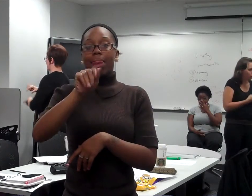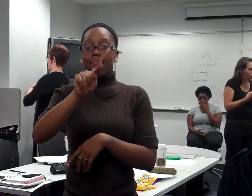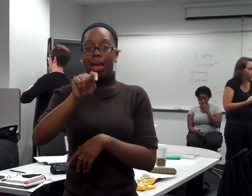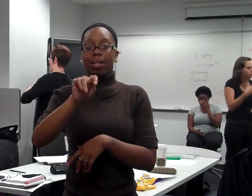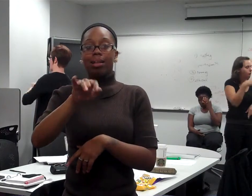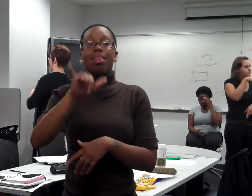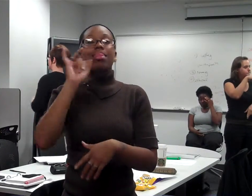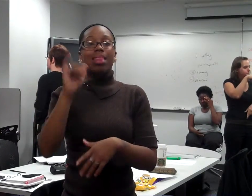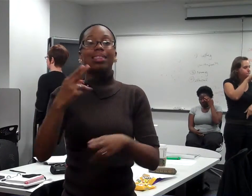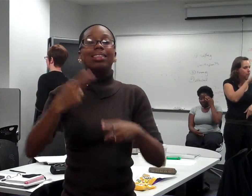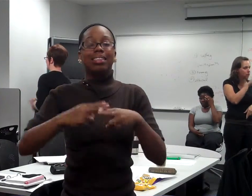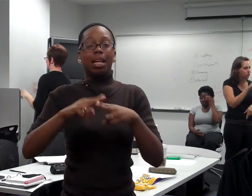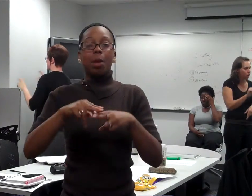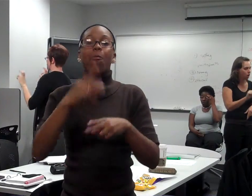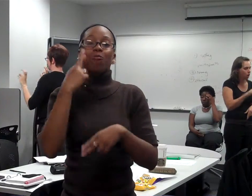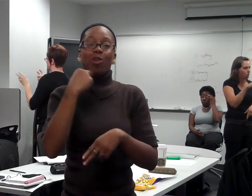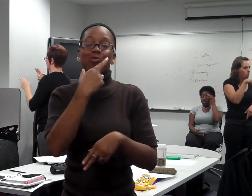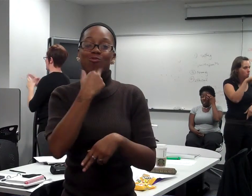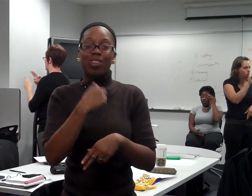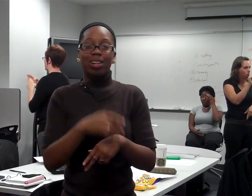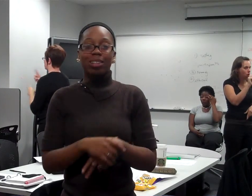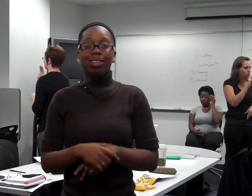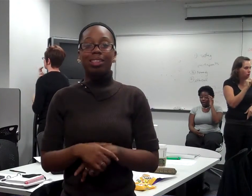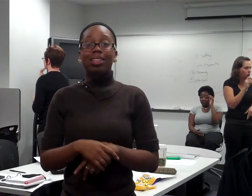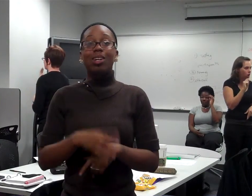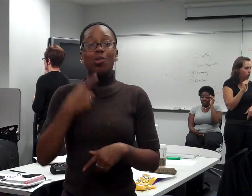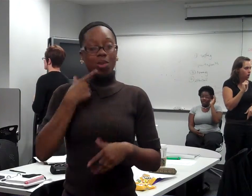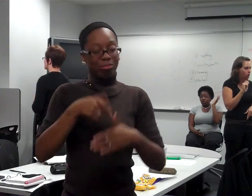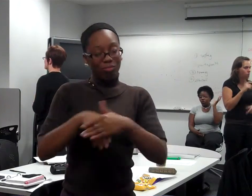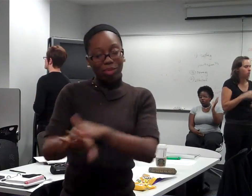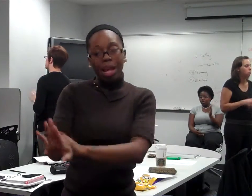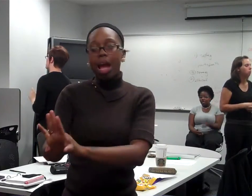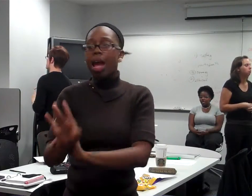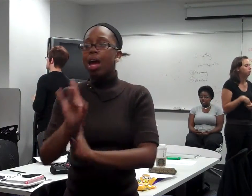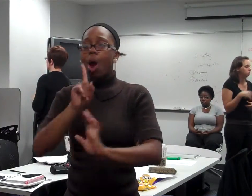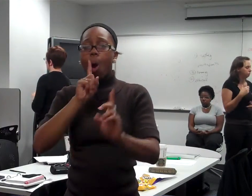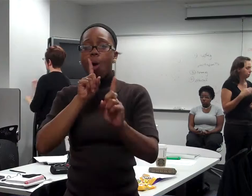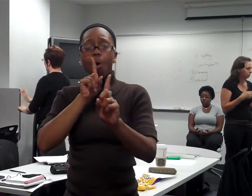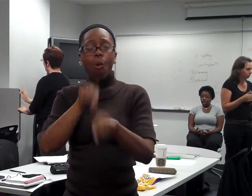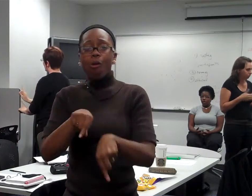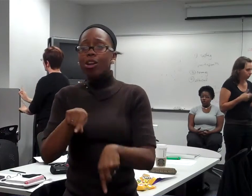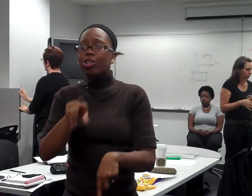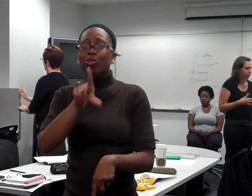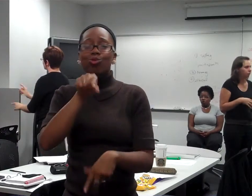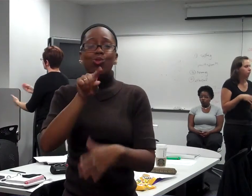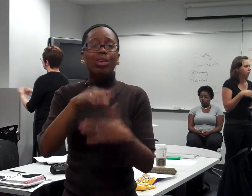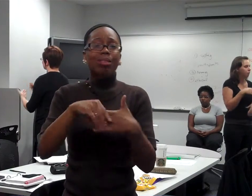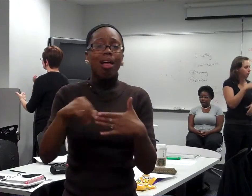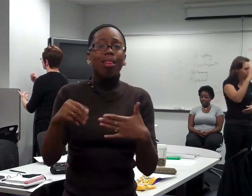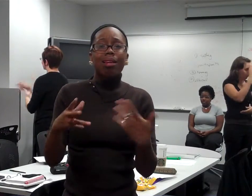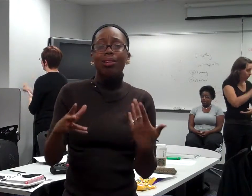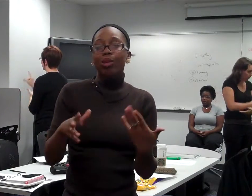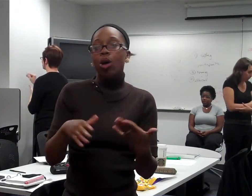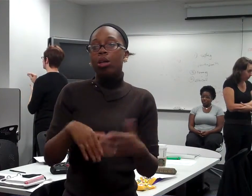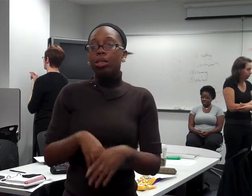that restaurant. So we let him go in and order his $20 overpriced